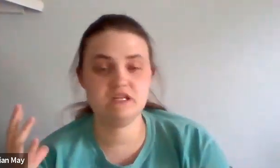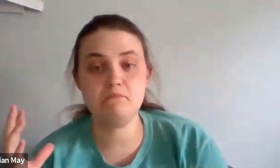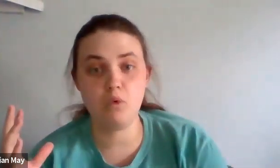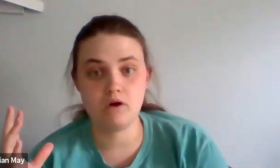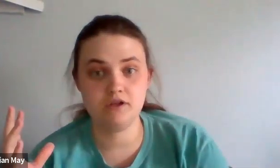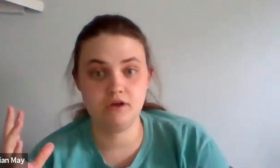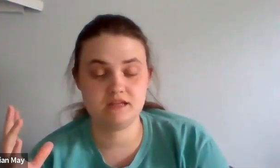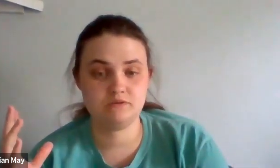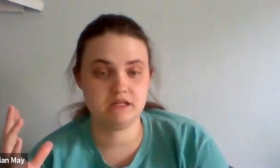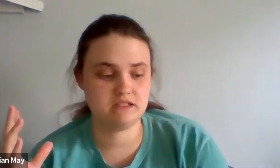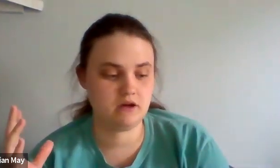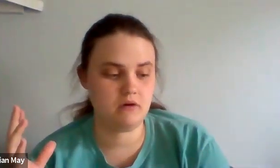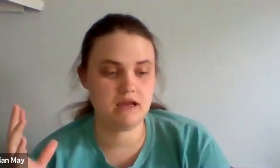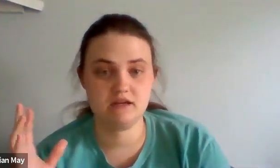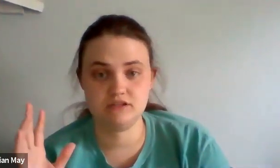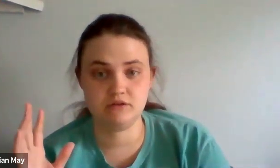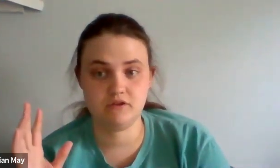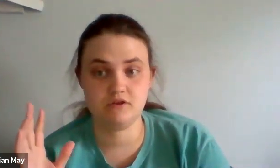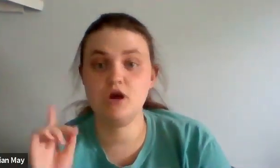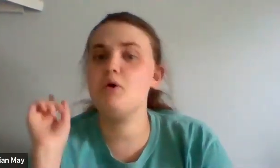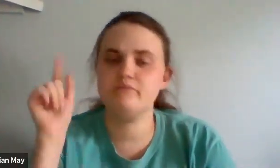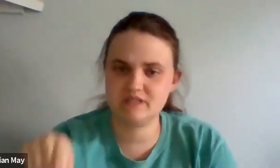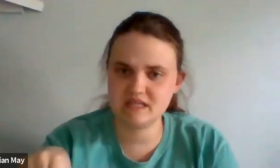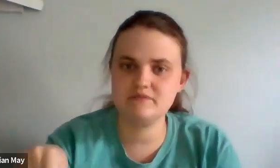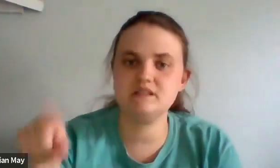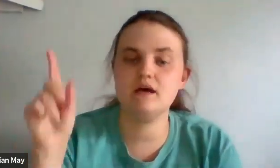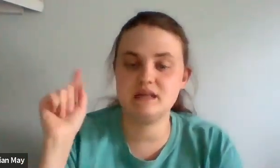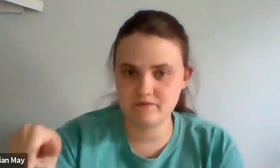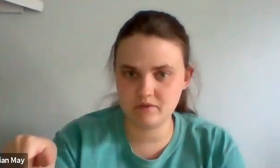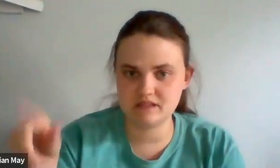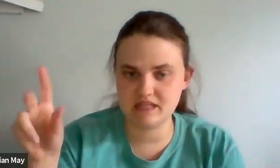any more you guys would like to know, I can also give you those. Oh, step